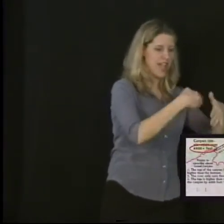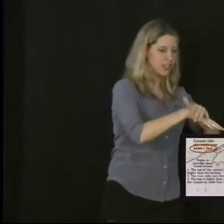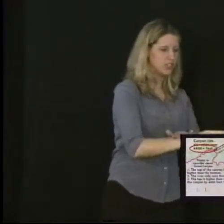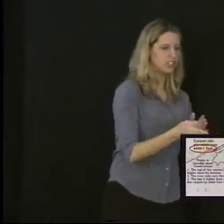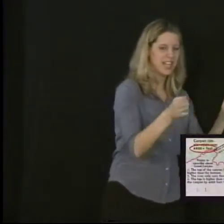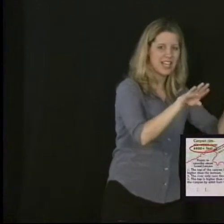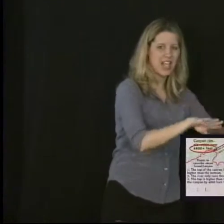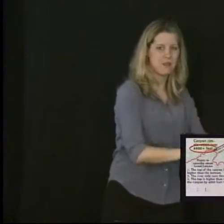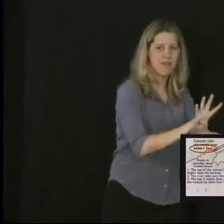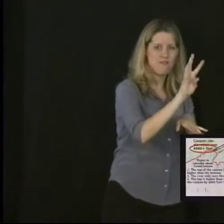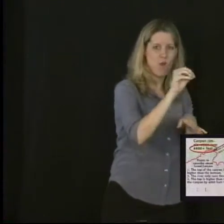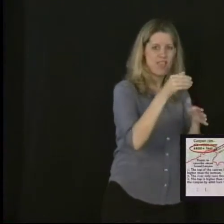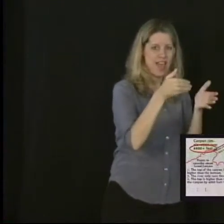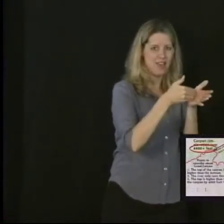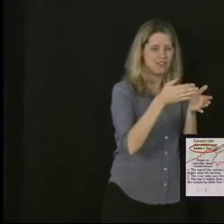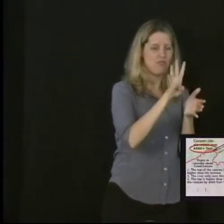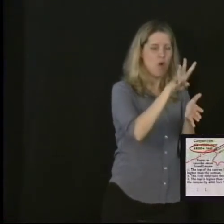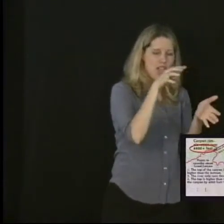feet.